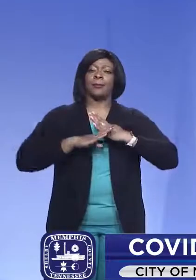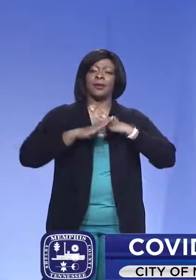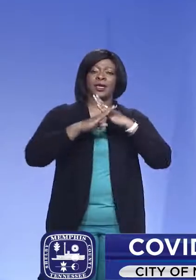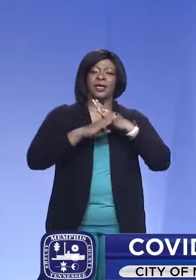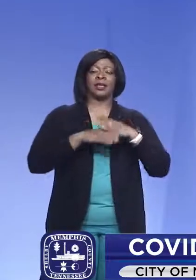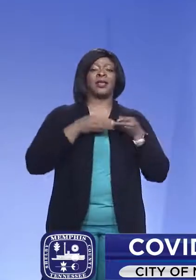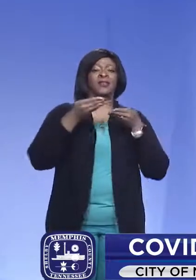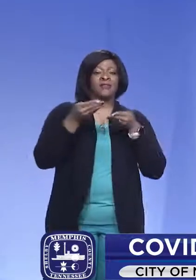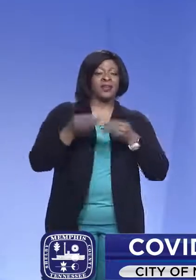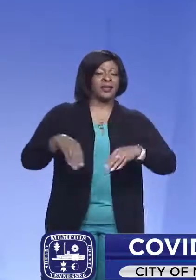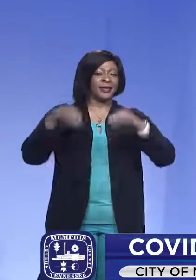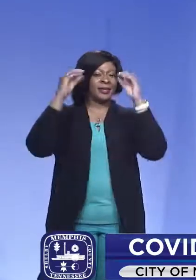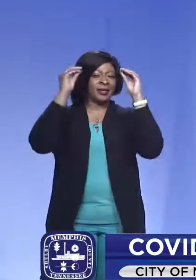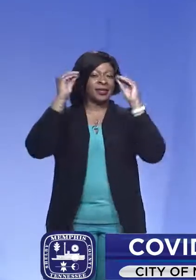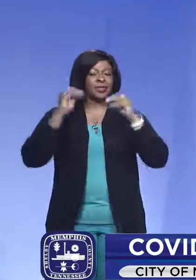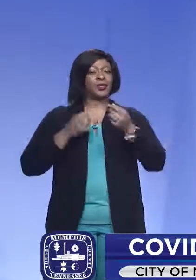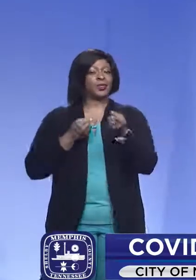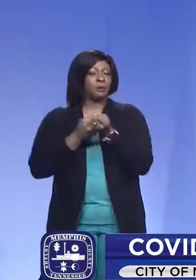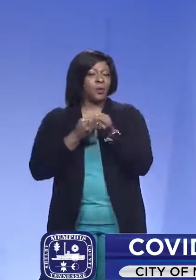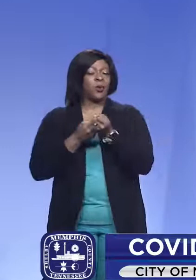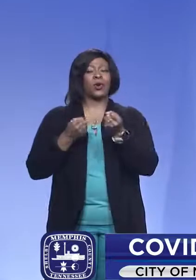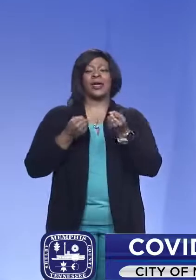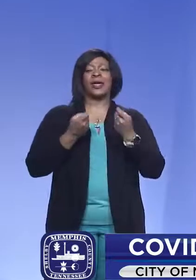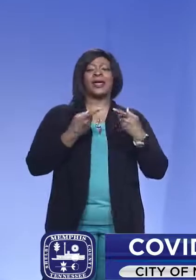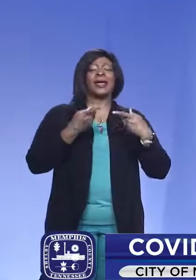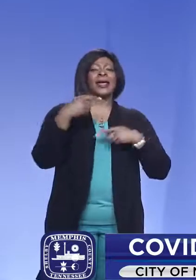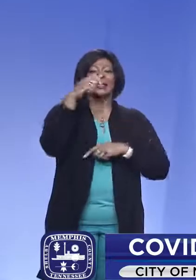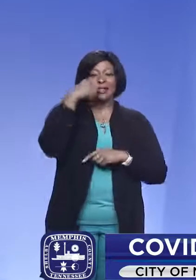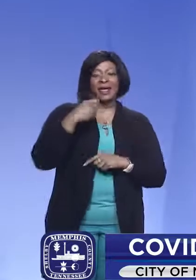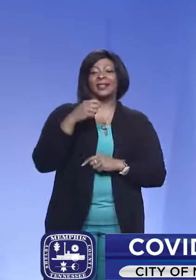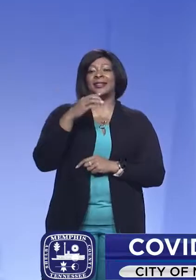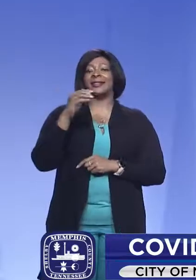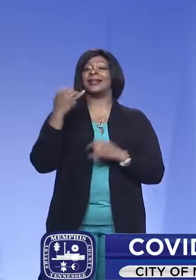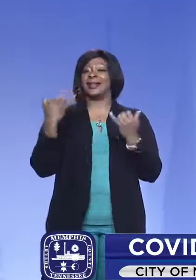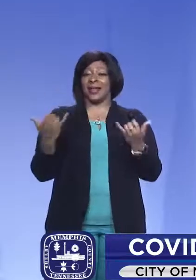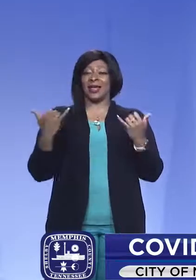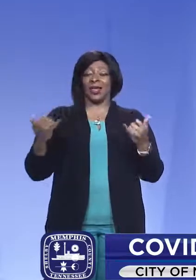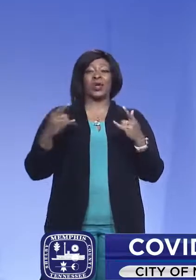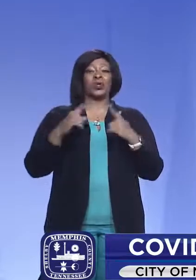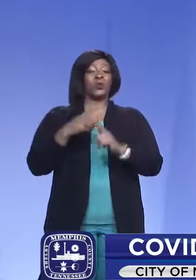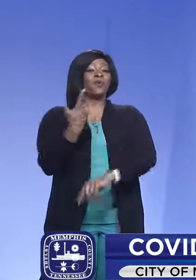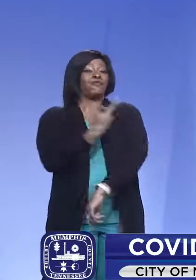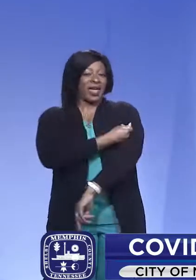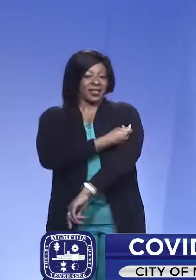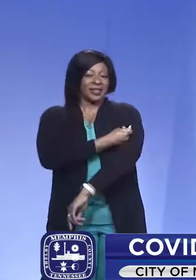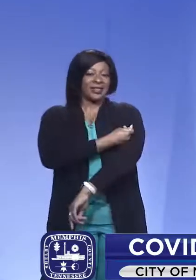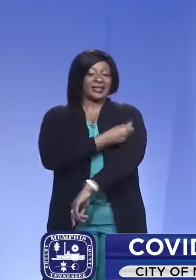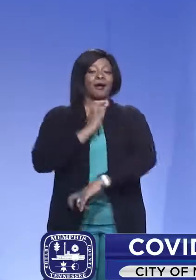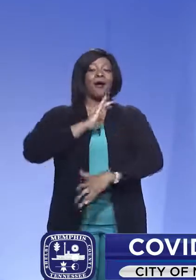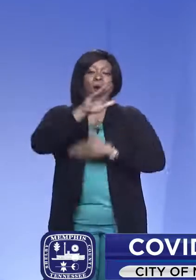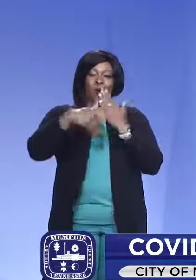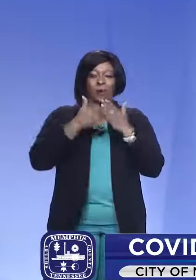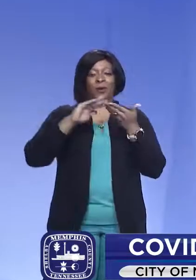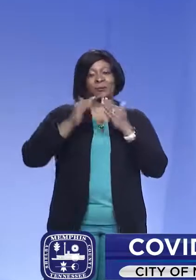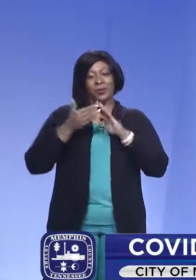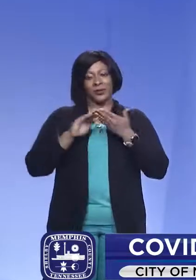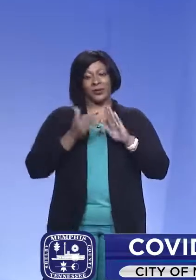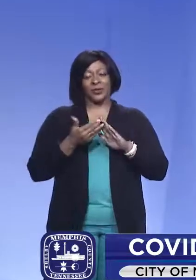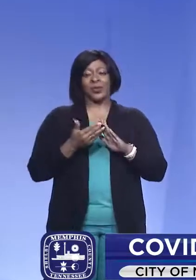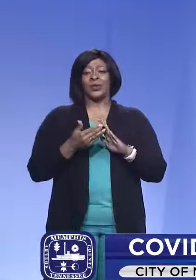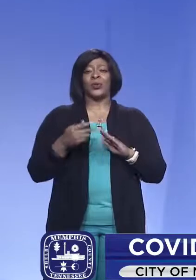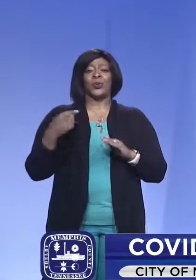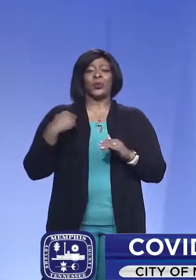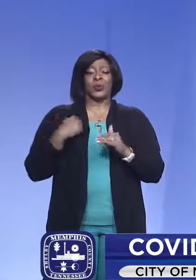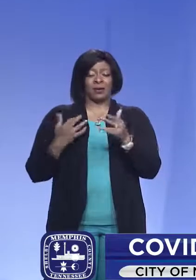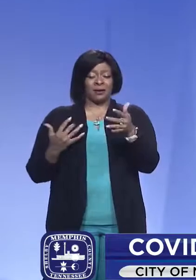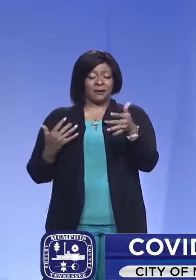feed, to teach, to support, to test, and yes, even now to vaccinate our entire community. And so as we